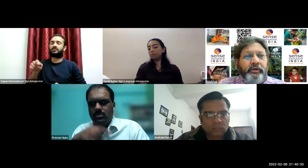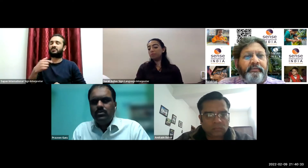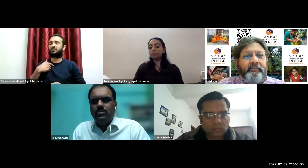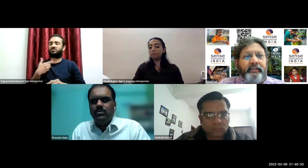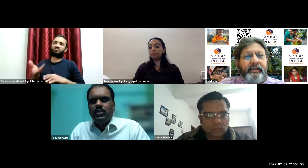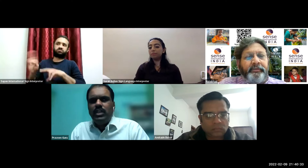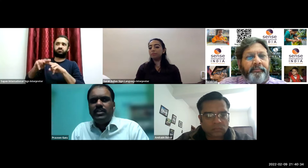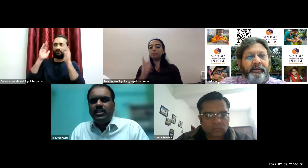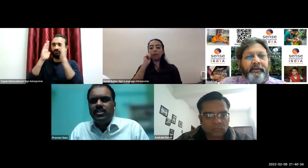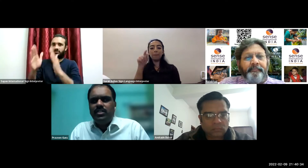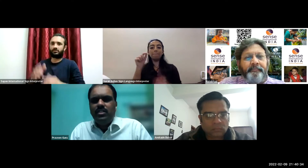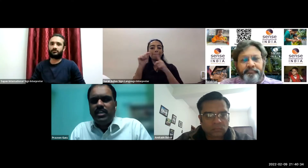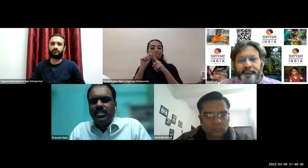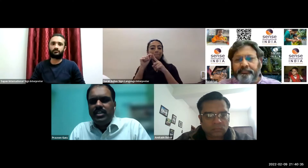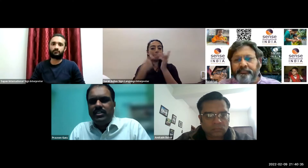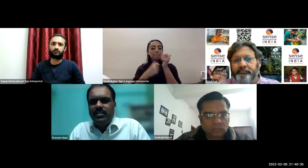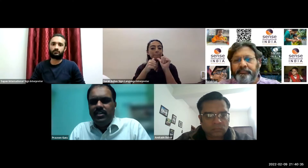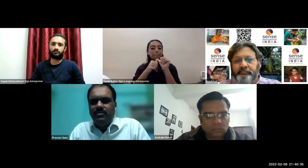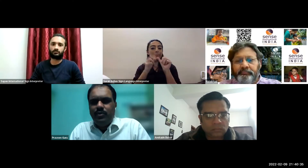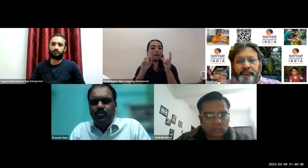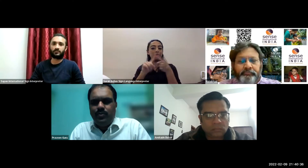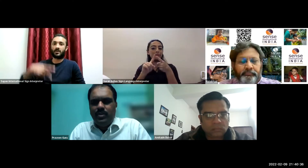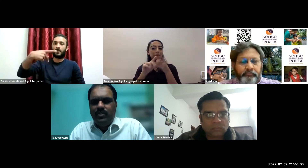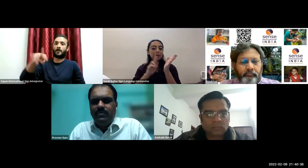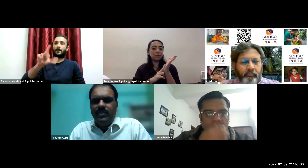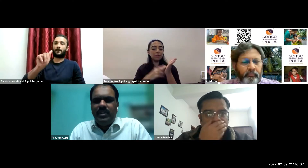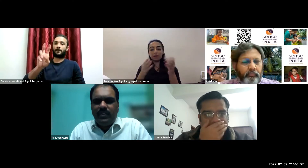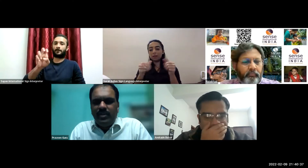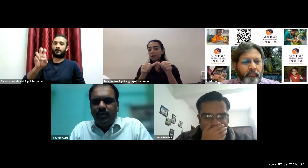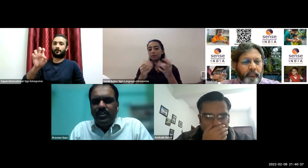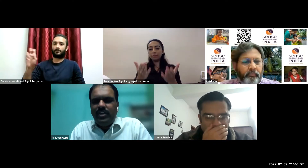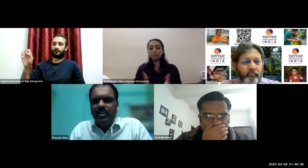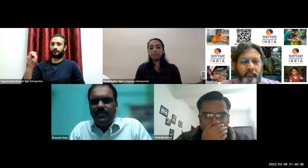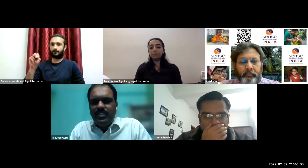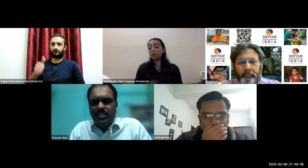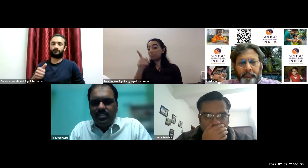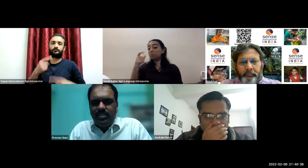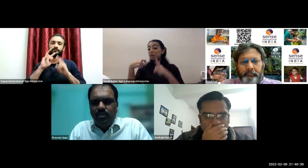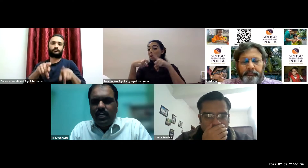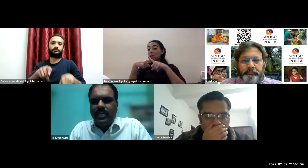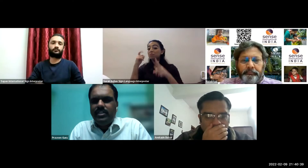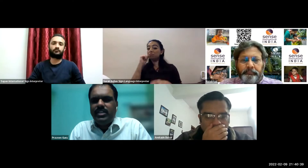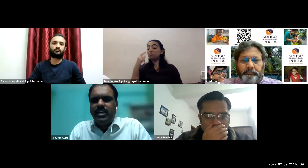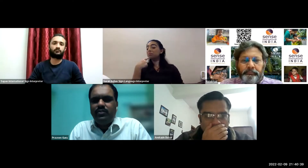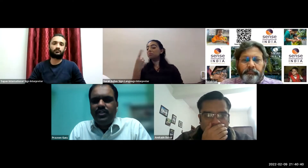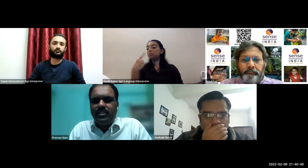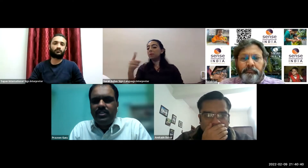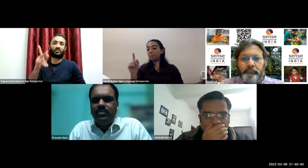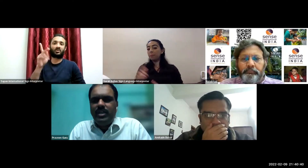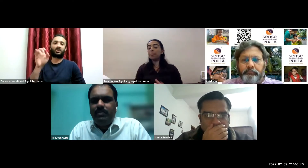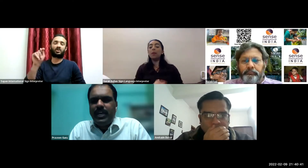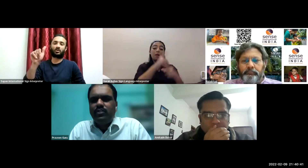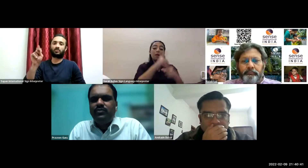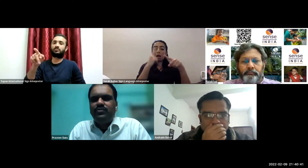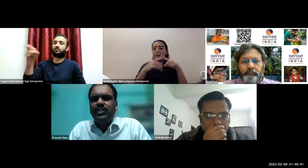Praveen, you want to go ahead? And then Amitabh. Yeah, thanks, Ketan. You made a valid point. Just on the other side of